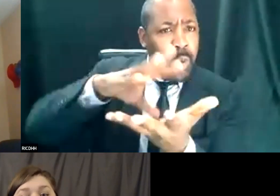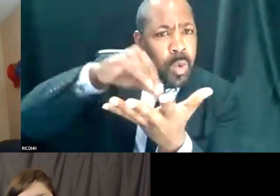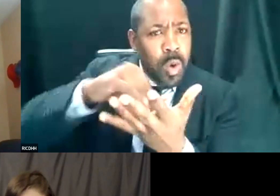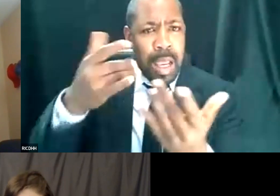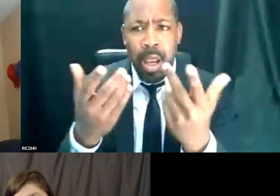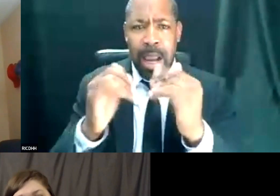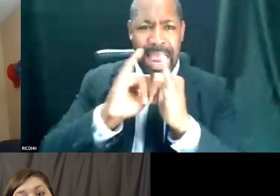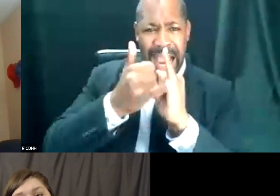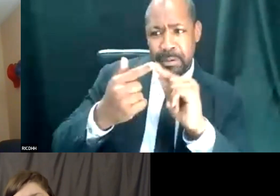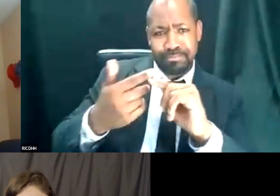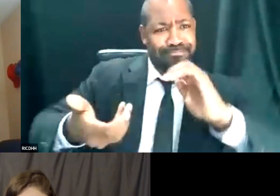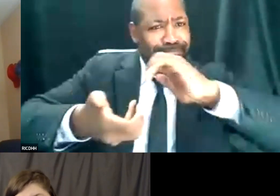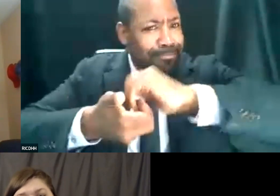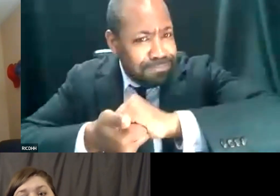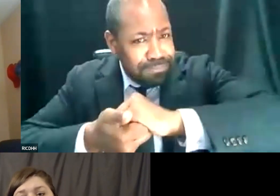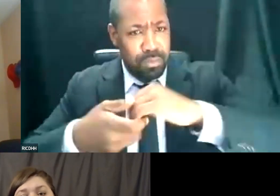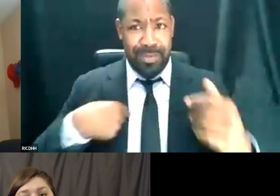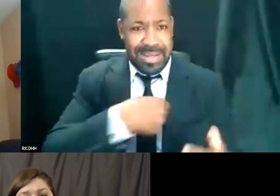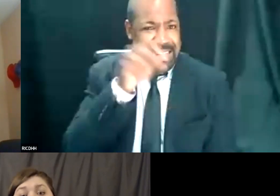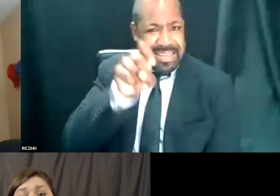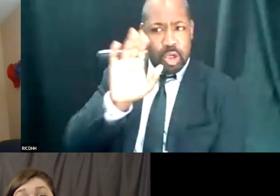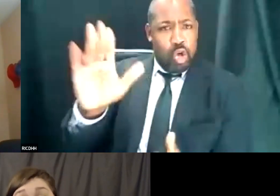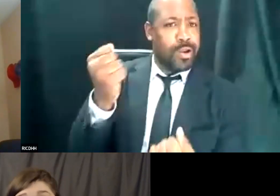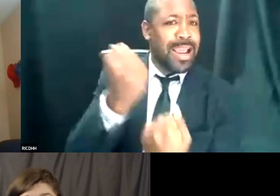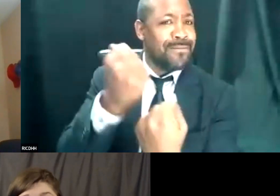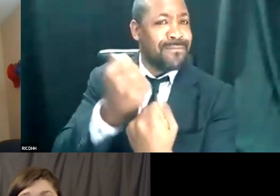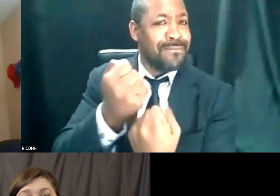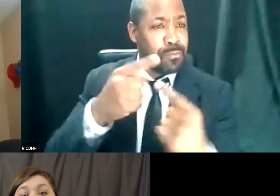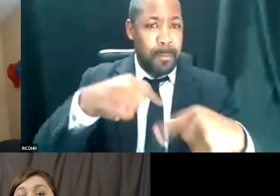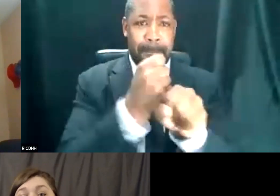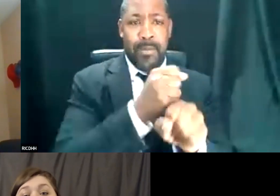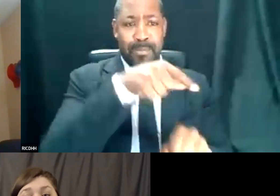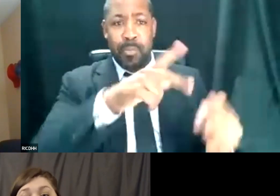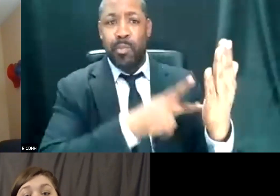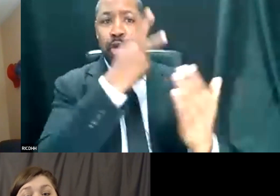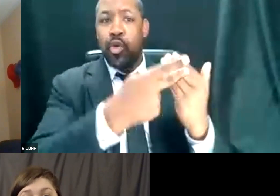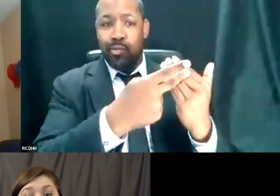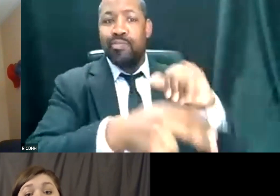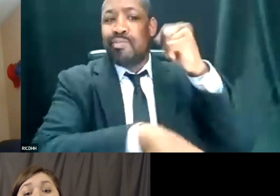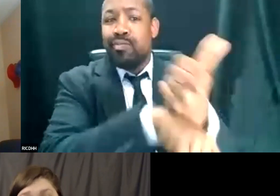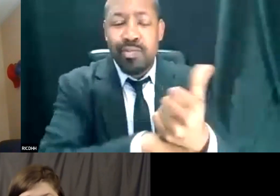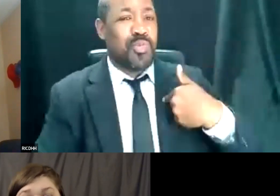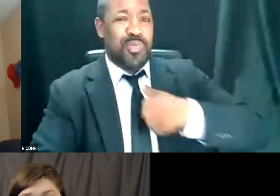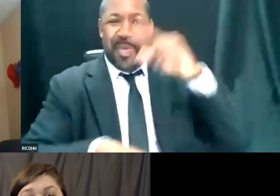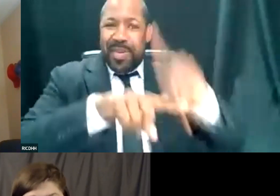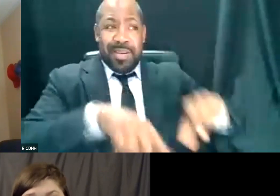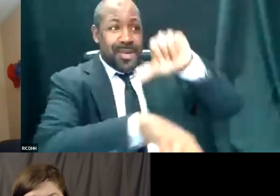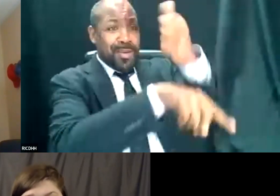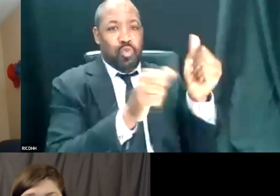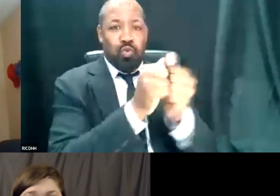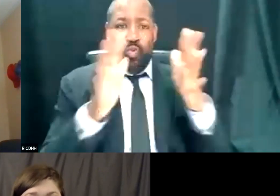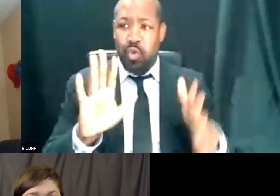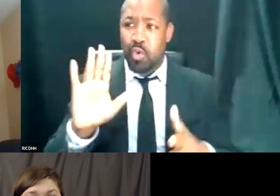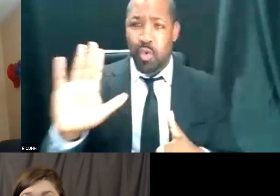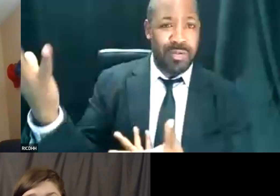involved. We need their input. We need to learn from them and partner with them. So we do need them to be an advocate for this